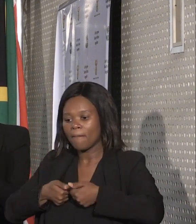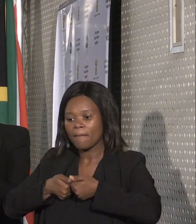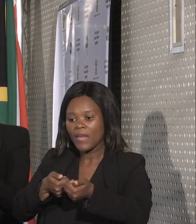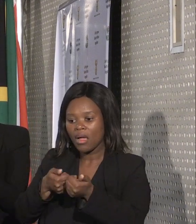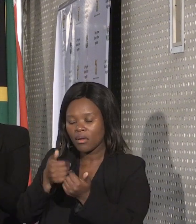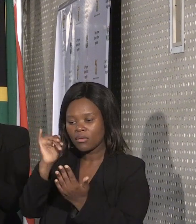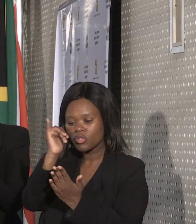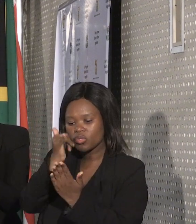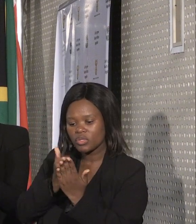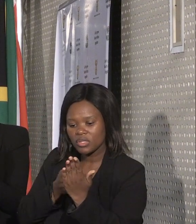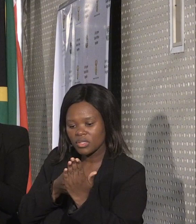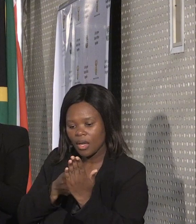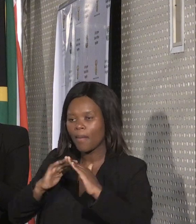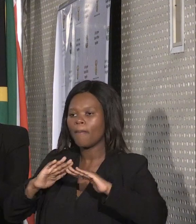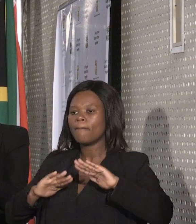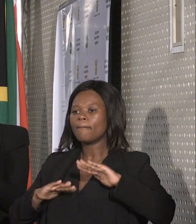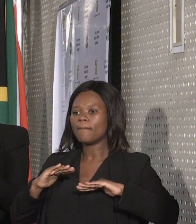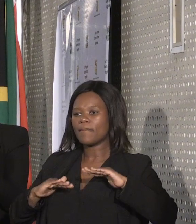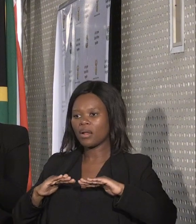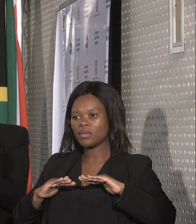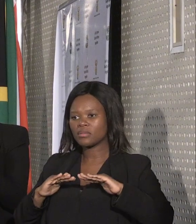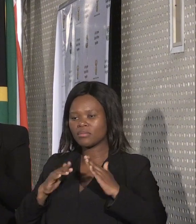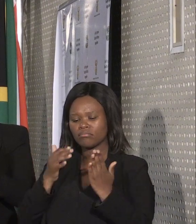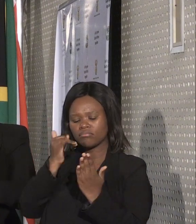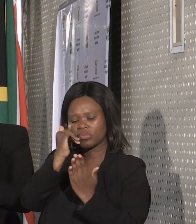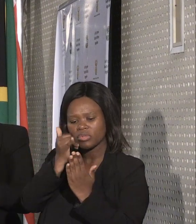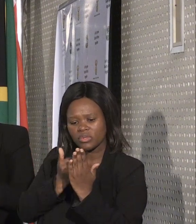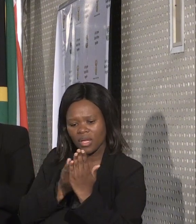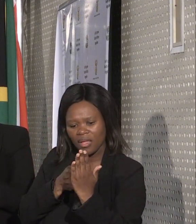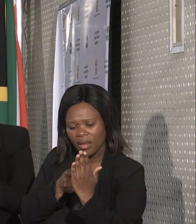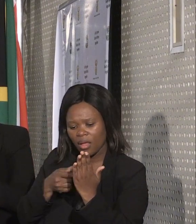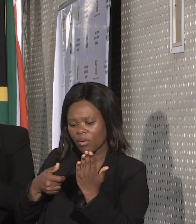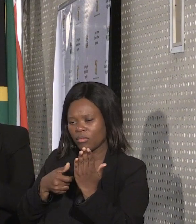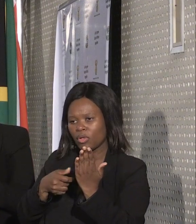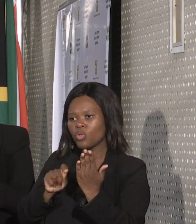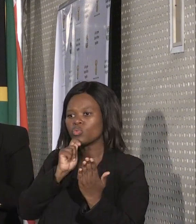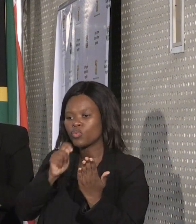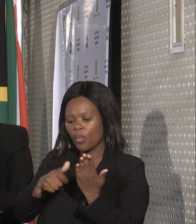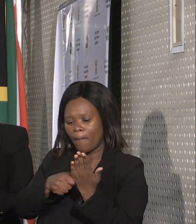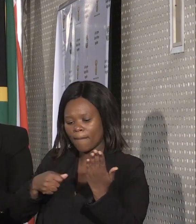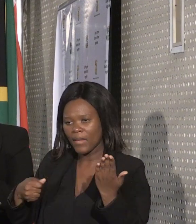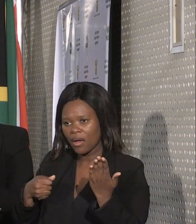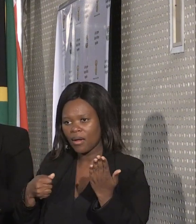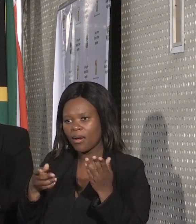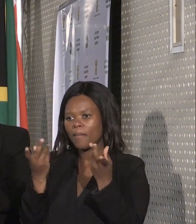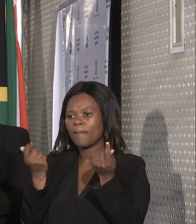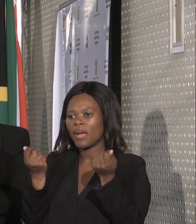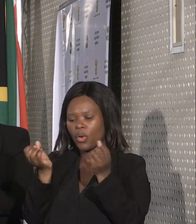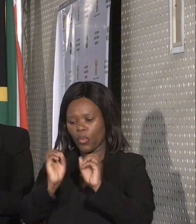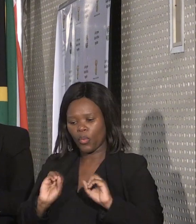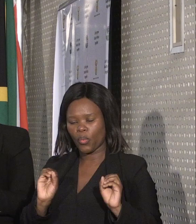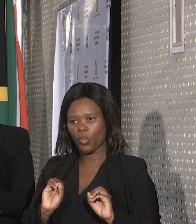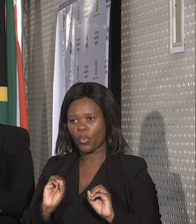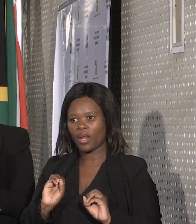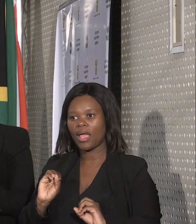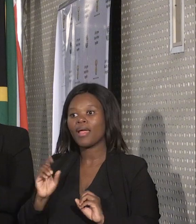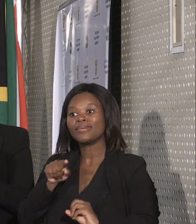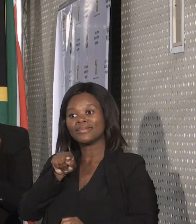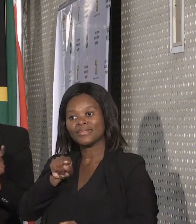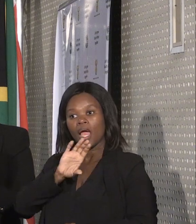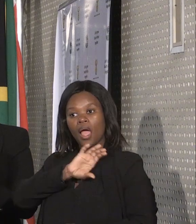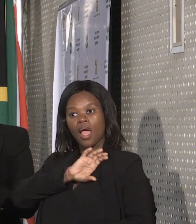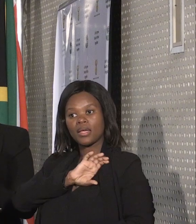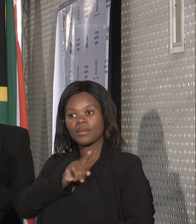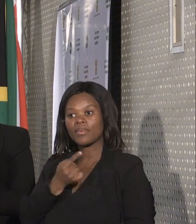to check your balance, it seems as if you did withdraw the funds. So those are the customers that we're talking about. We're talking